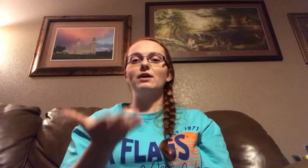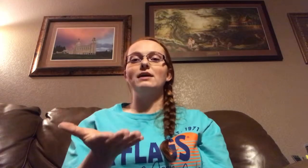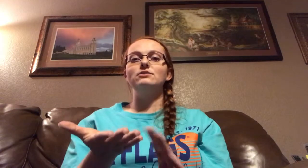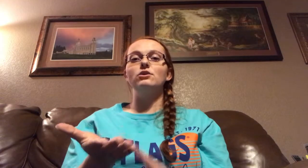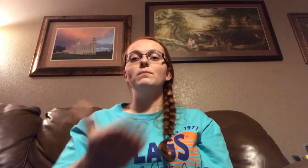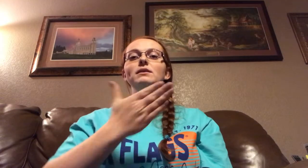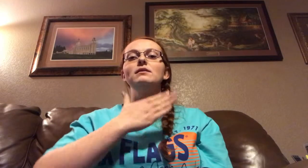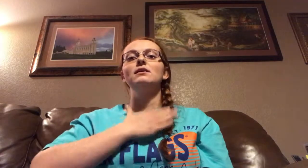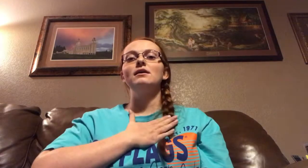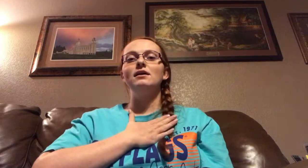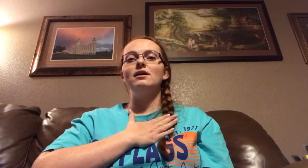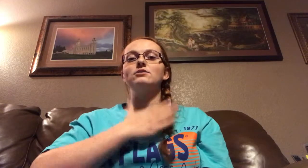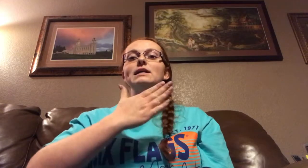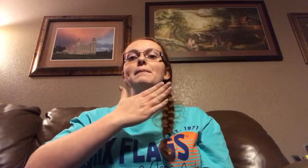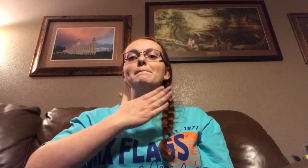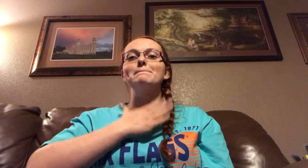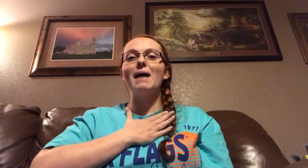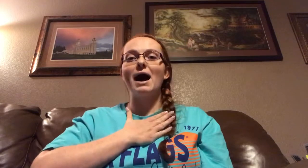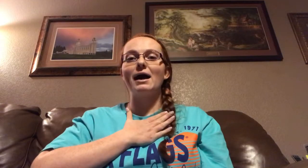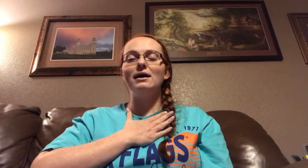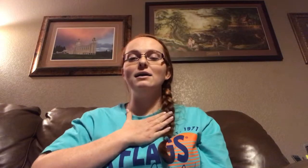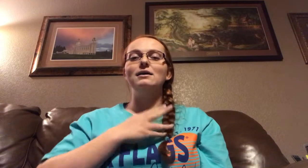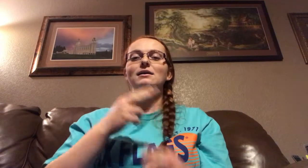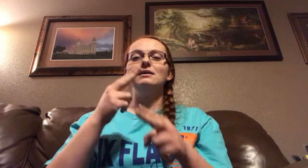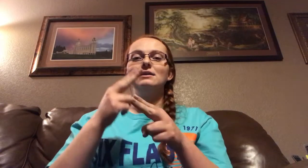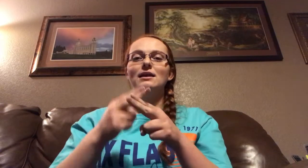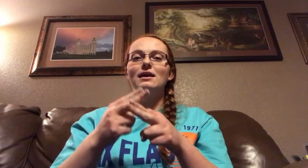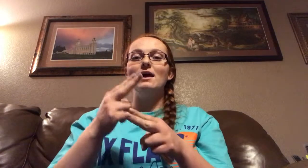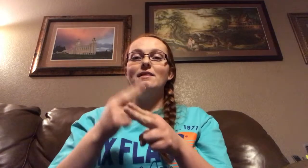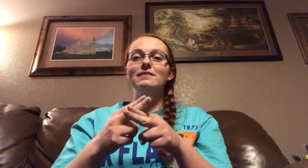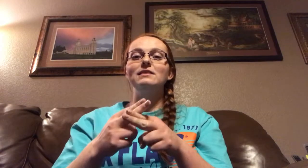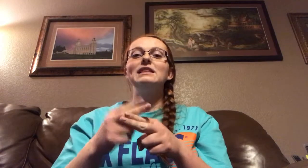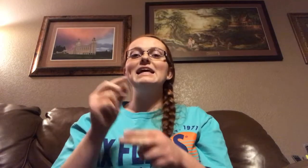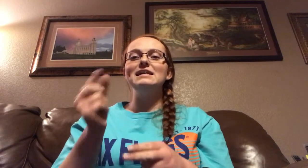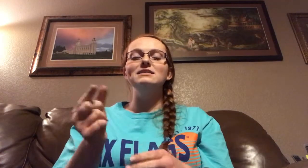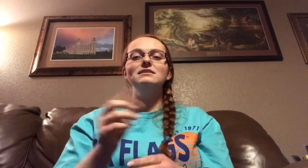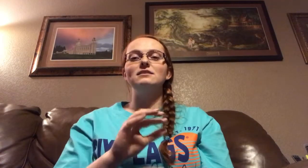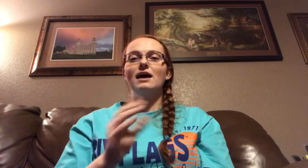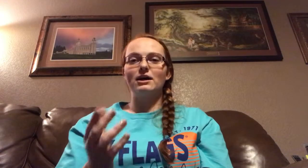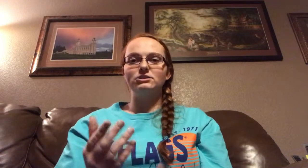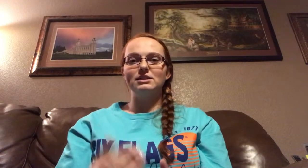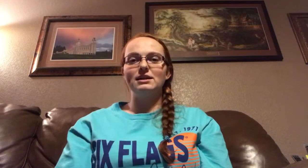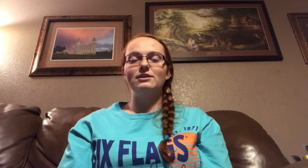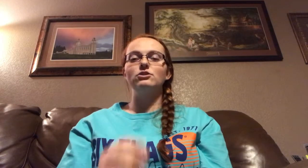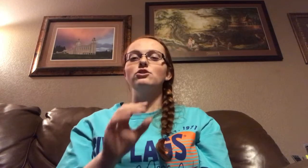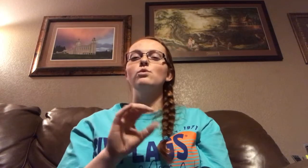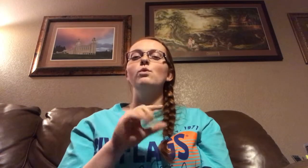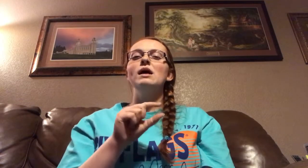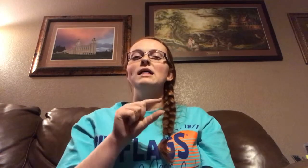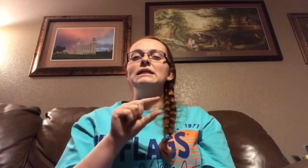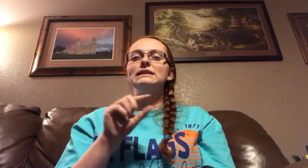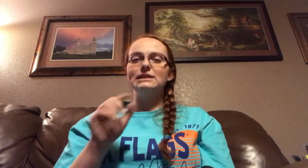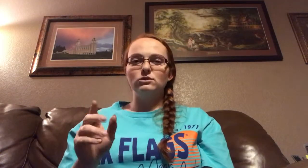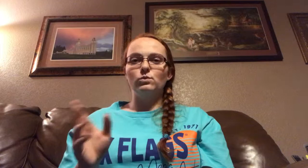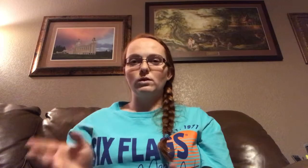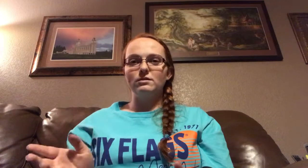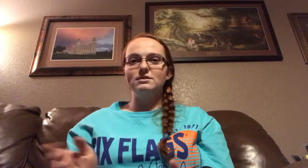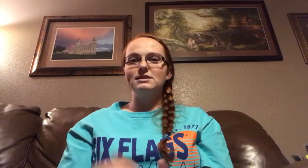hand is open. You're saying my. And is not actually a sign. There are no little words in